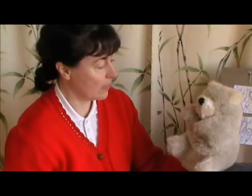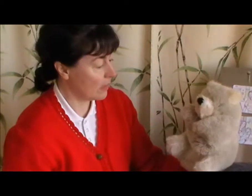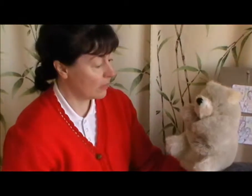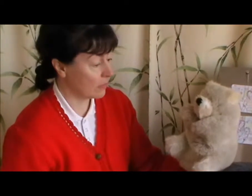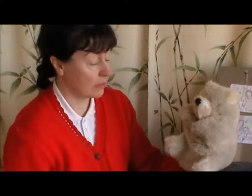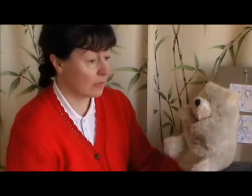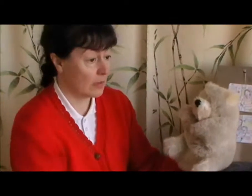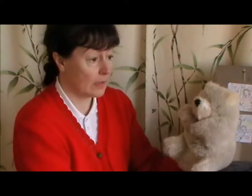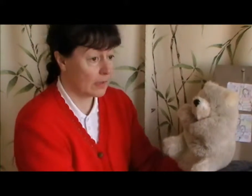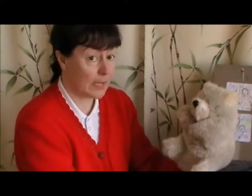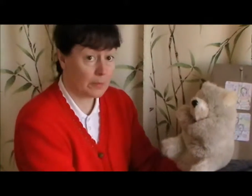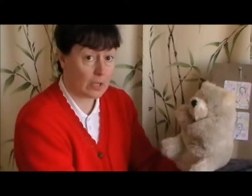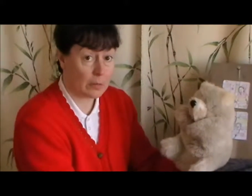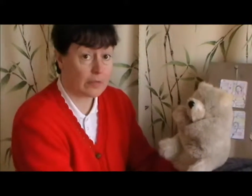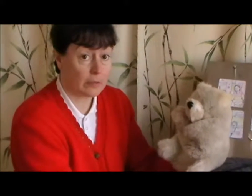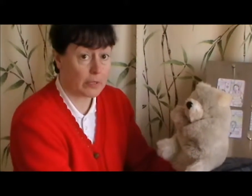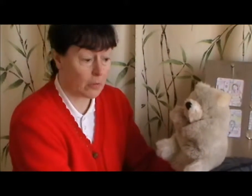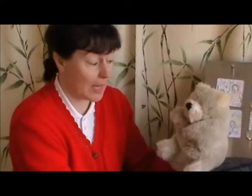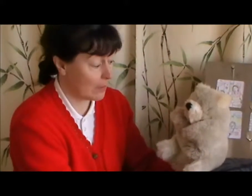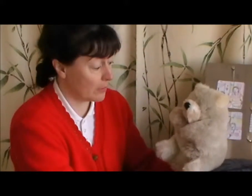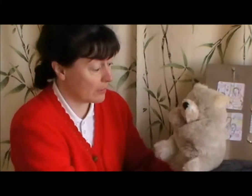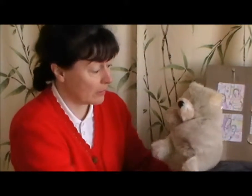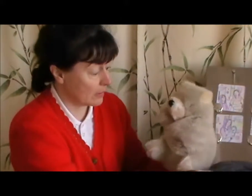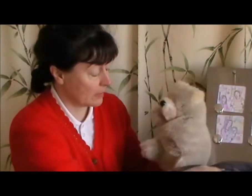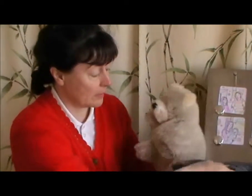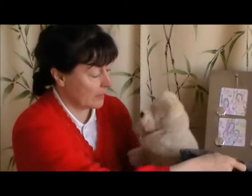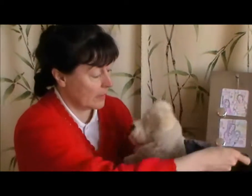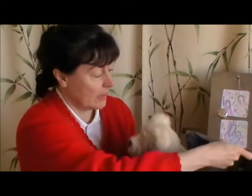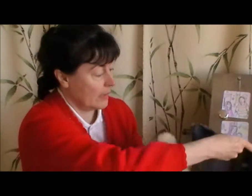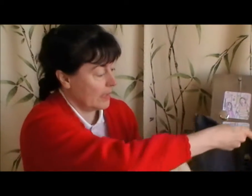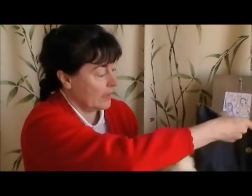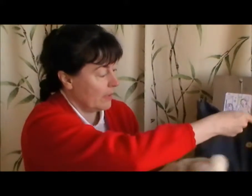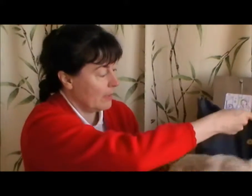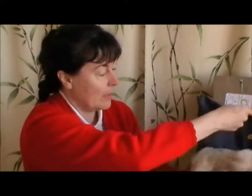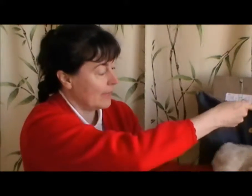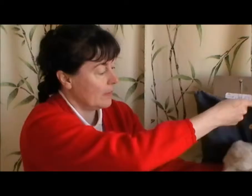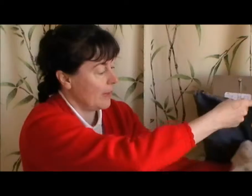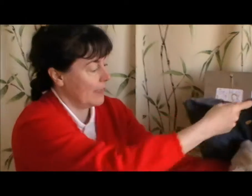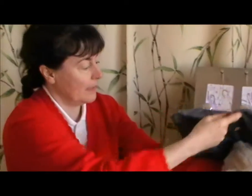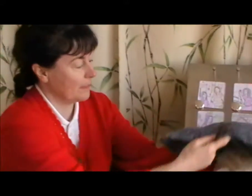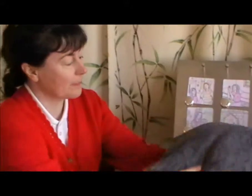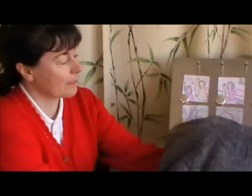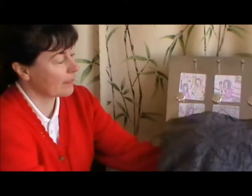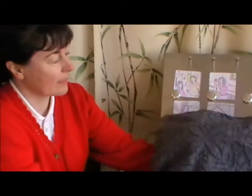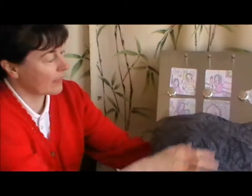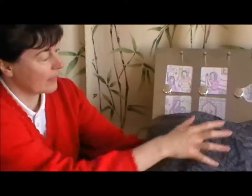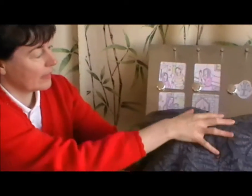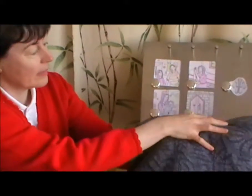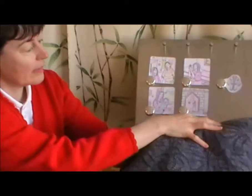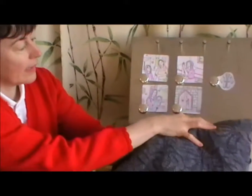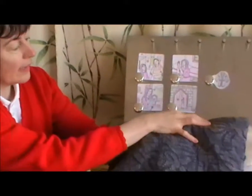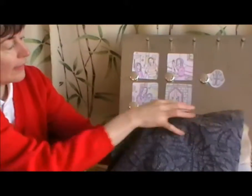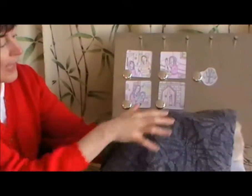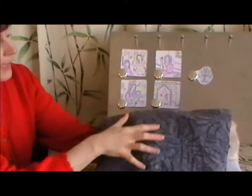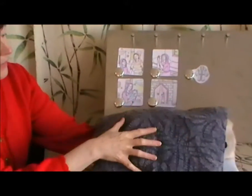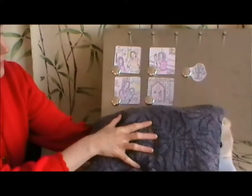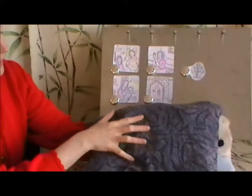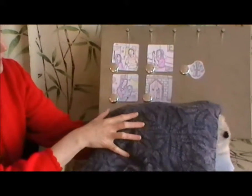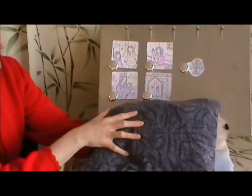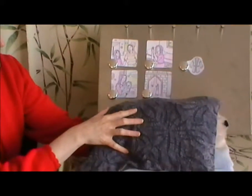So, Samuel must have been quite puzzled. And he went back to bed. And there he was,